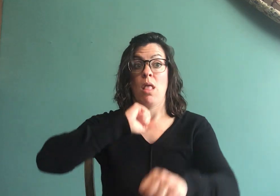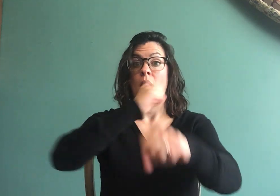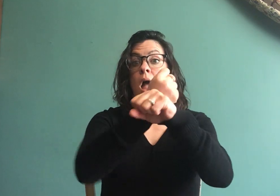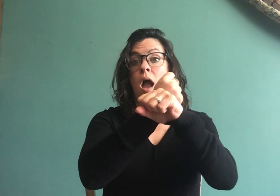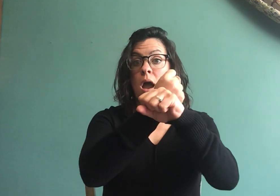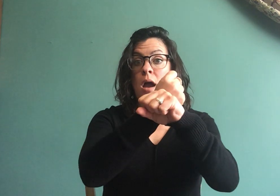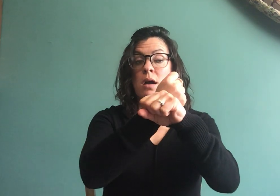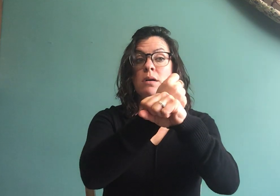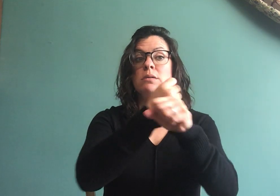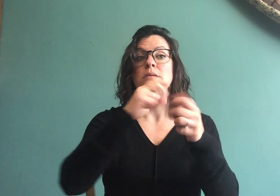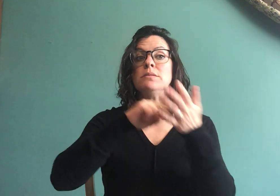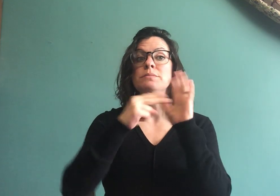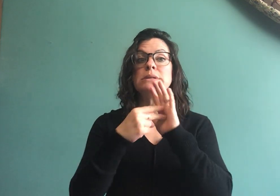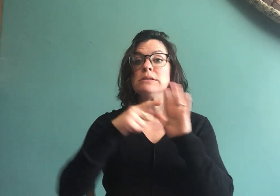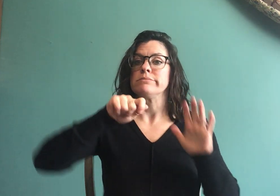fact,